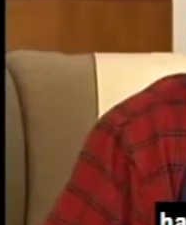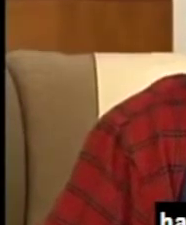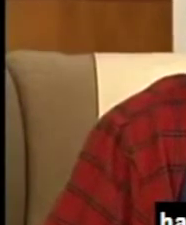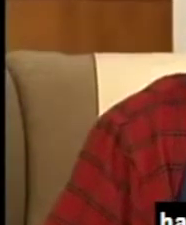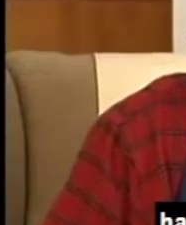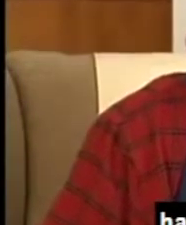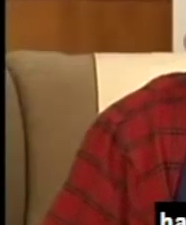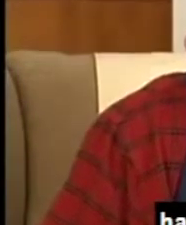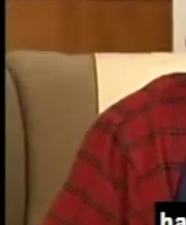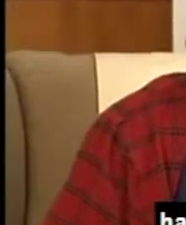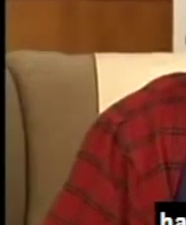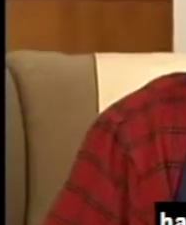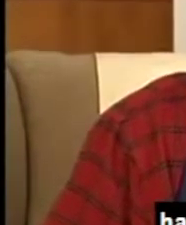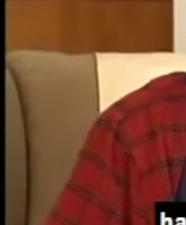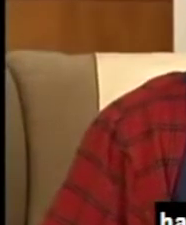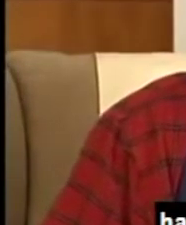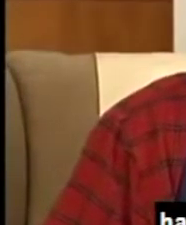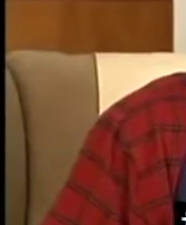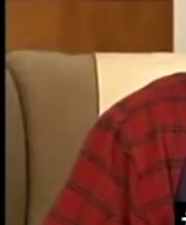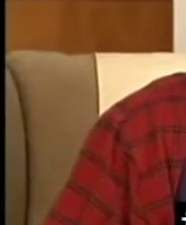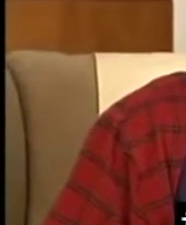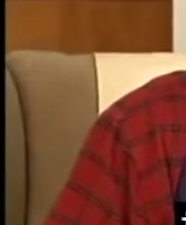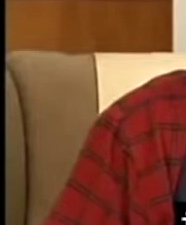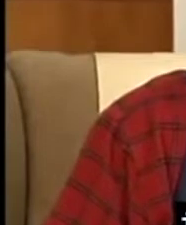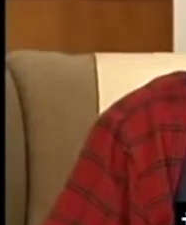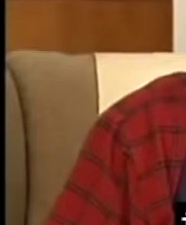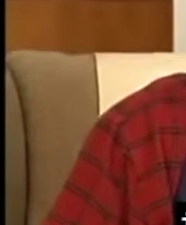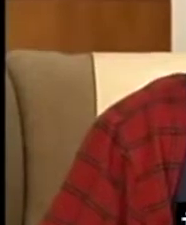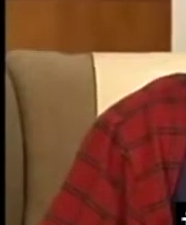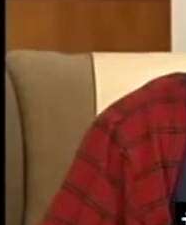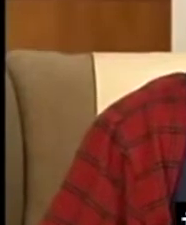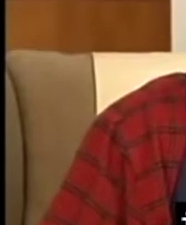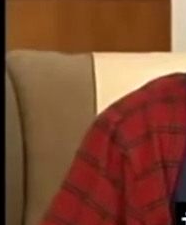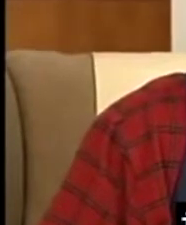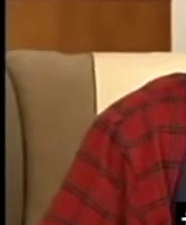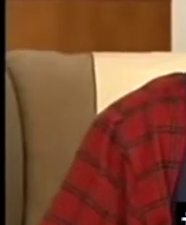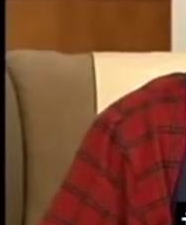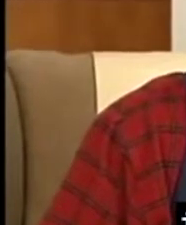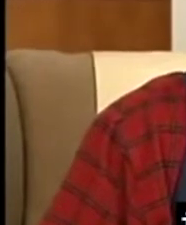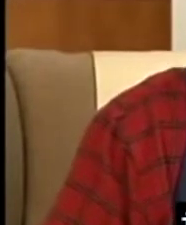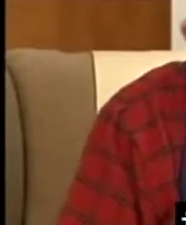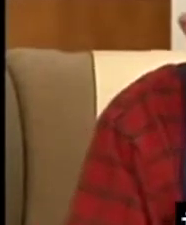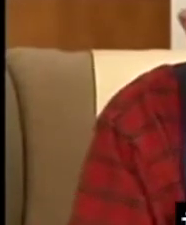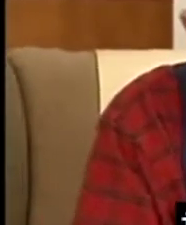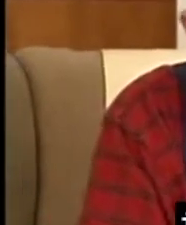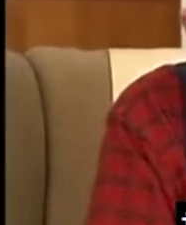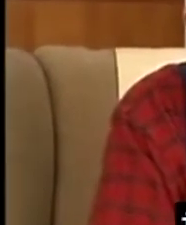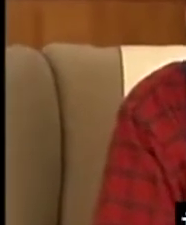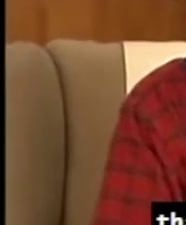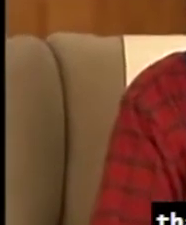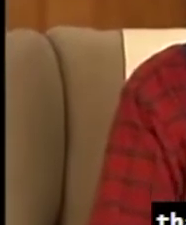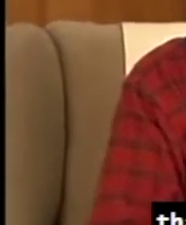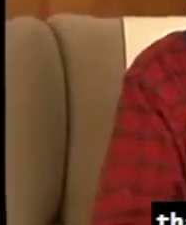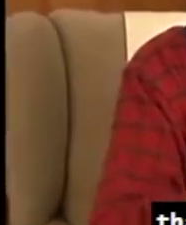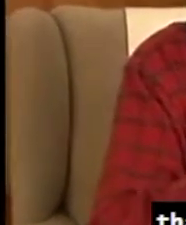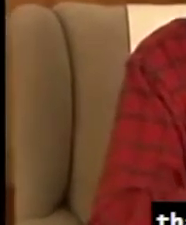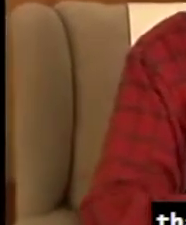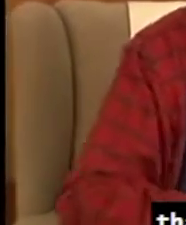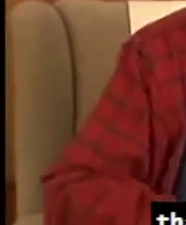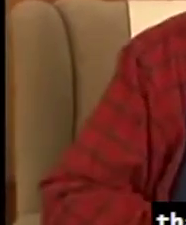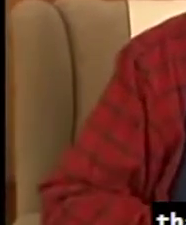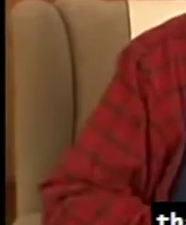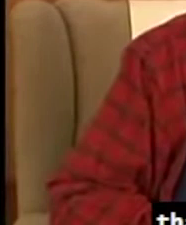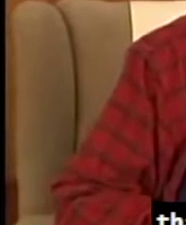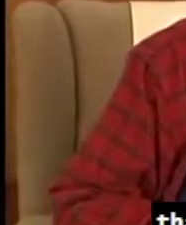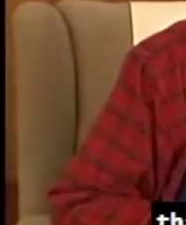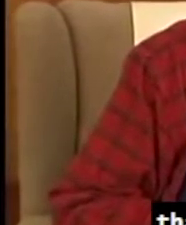person. Now, if it was a fellow here, he lost his hand in a threshing machine when he was young, and he lost his hand, so that you knew